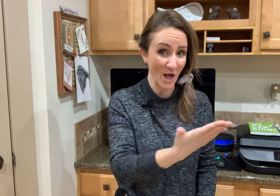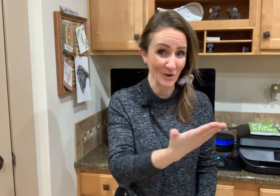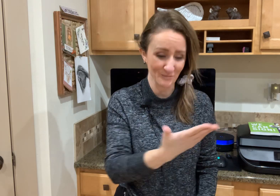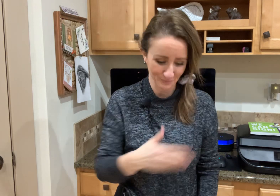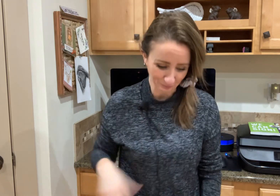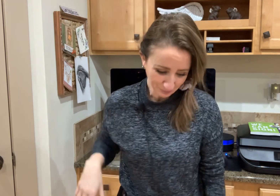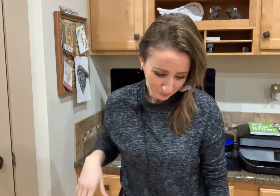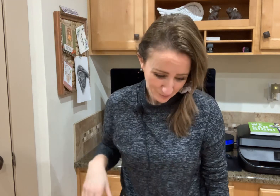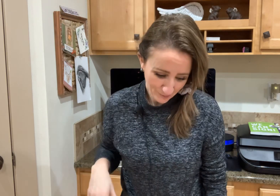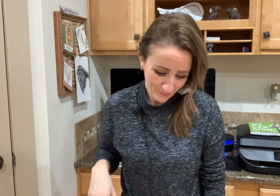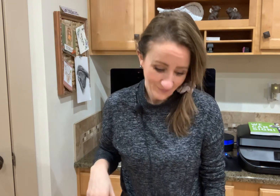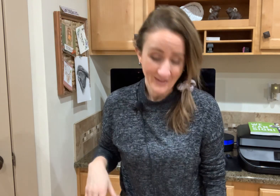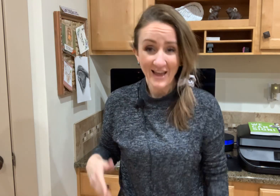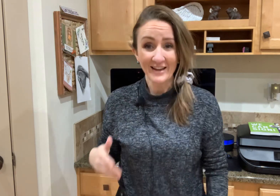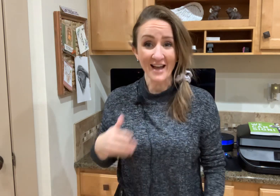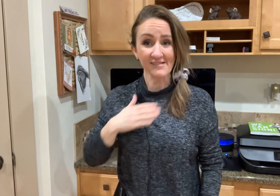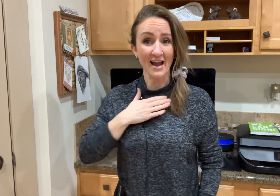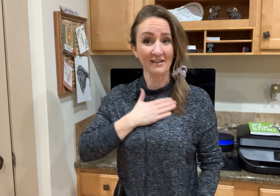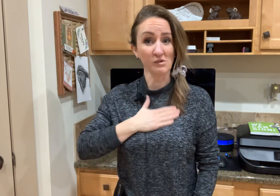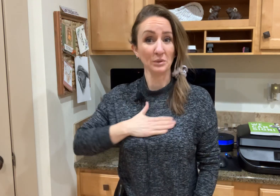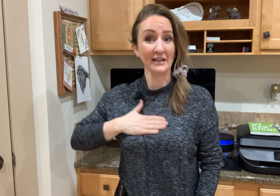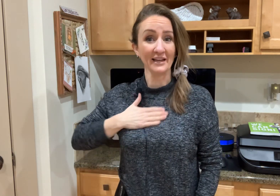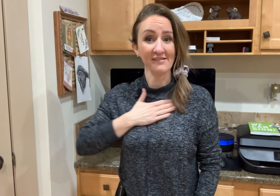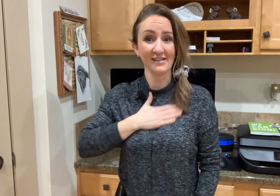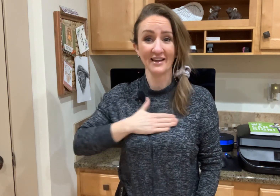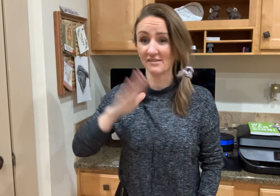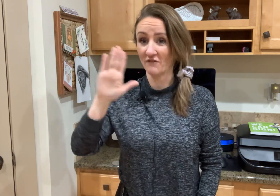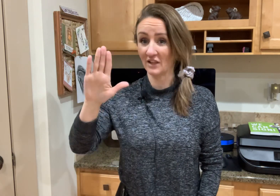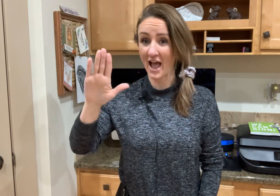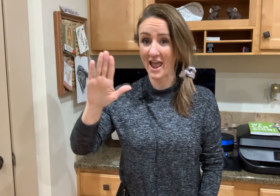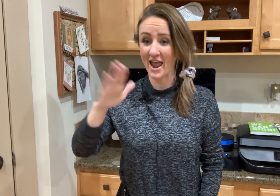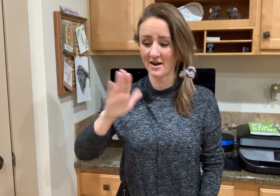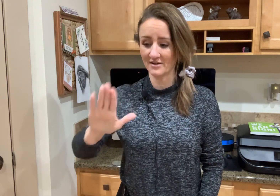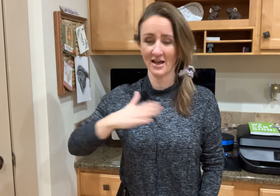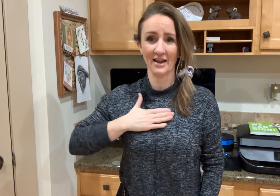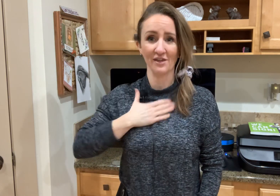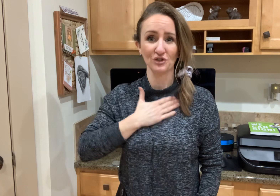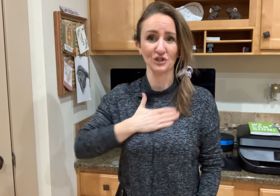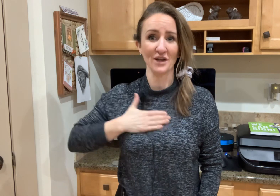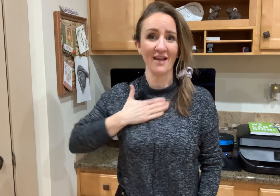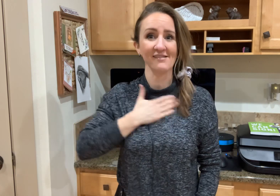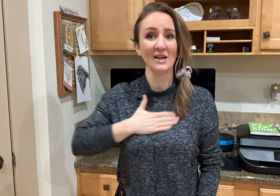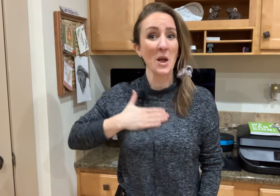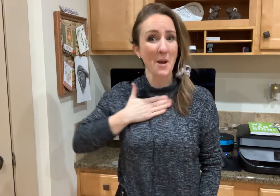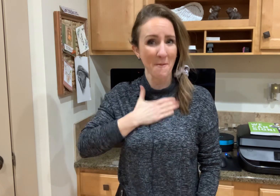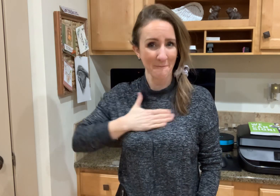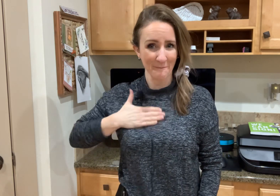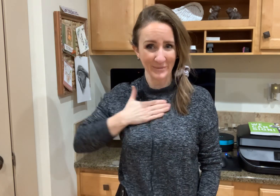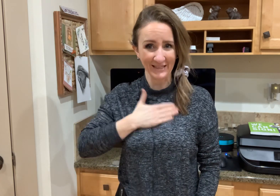welcome. Next sign is please. It's a flat hand against your chest.